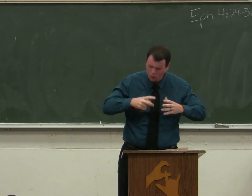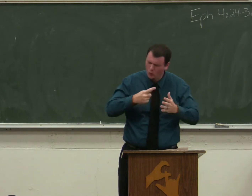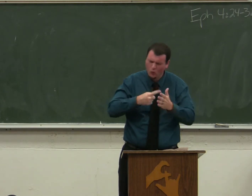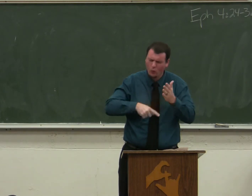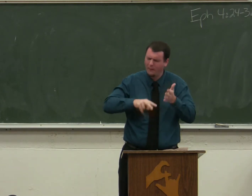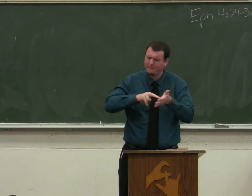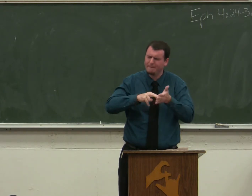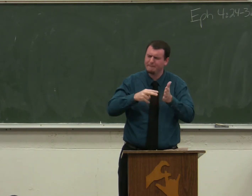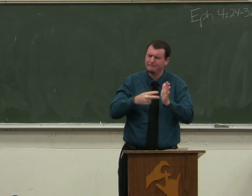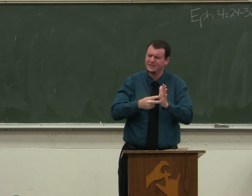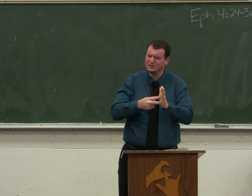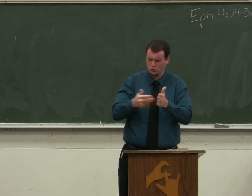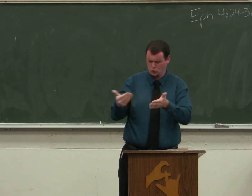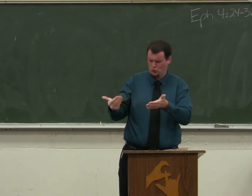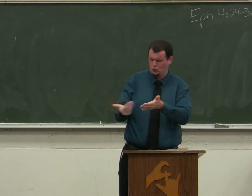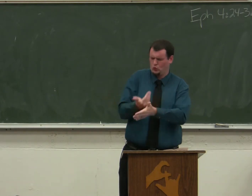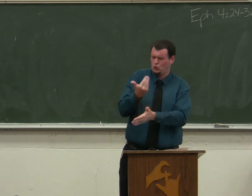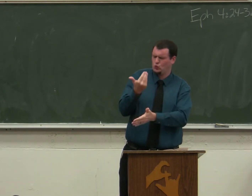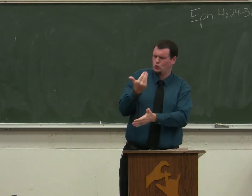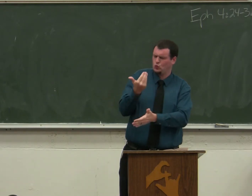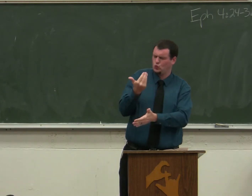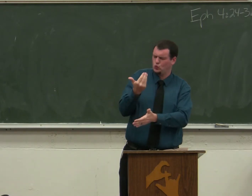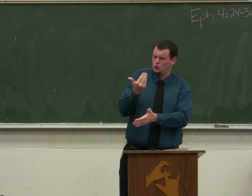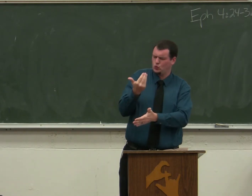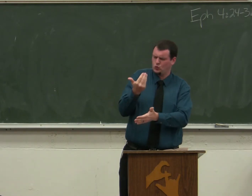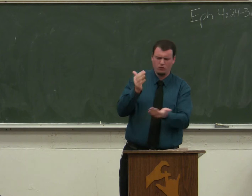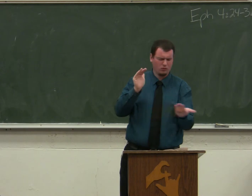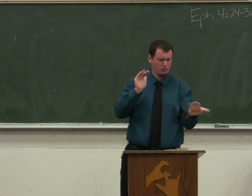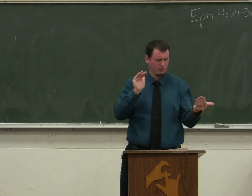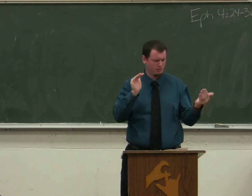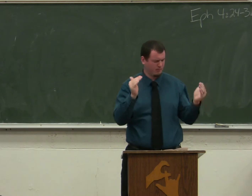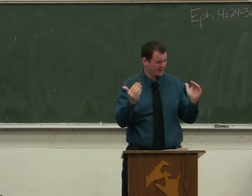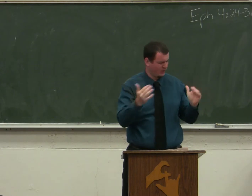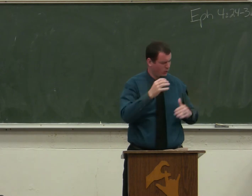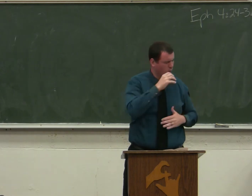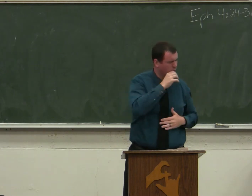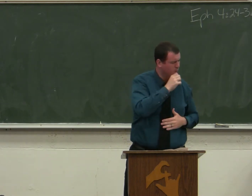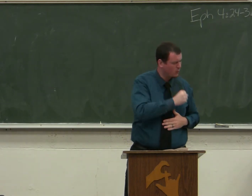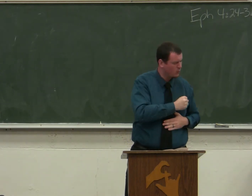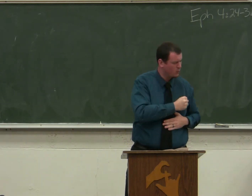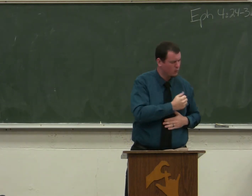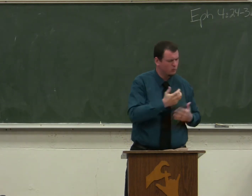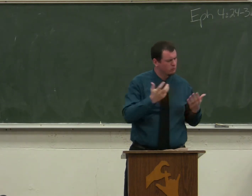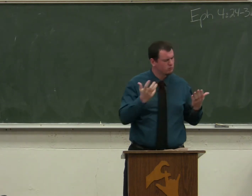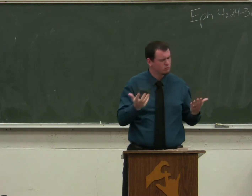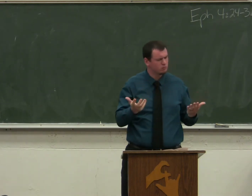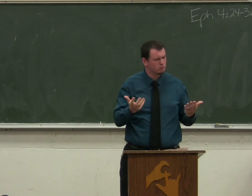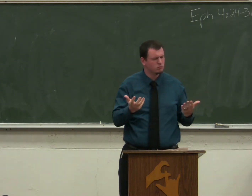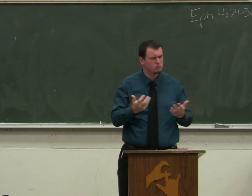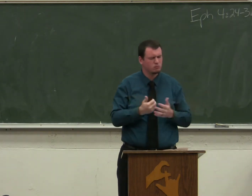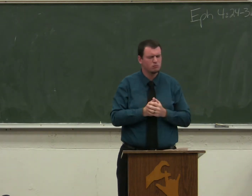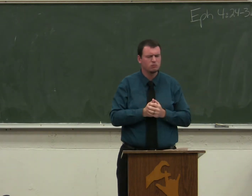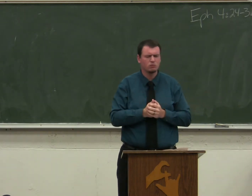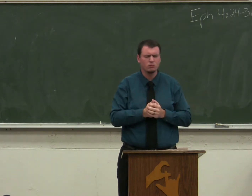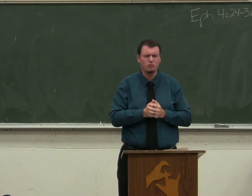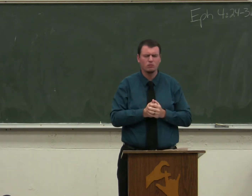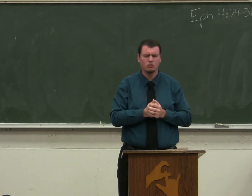Help us to look internally and see what the new man means compared to the old.